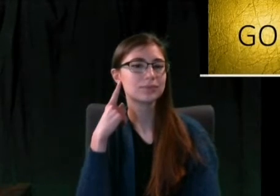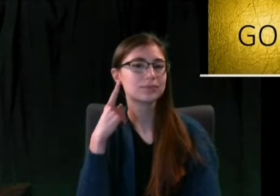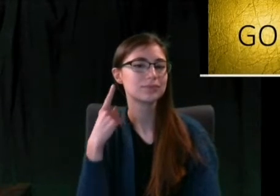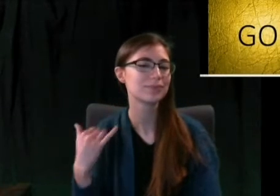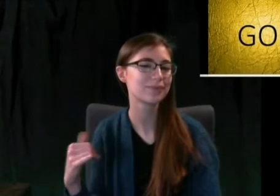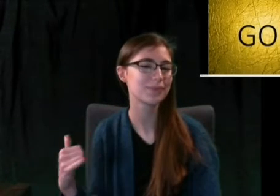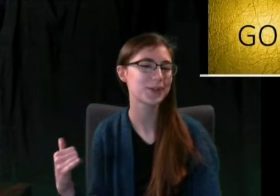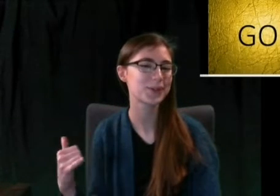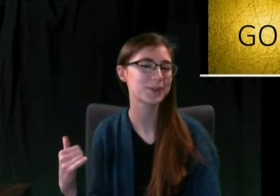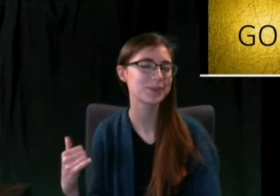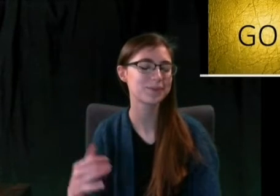Gold.